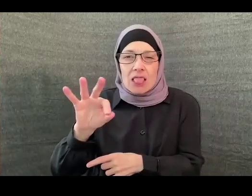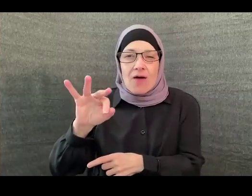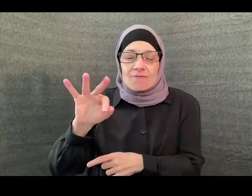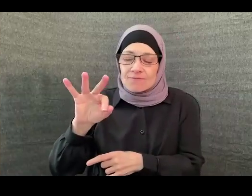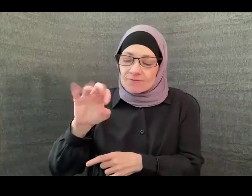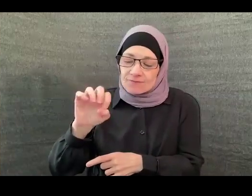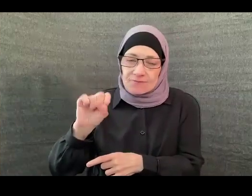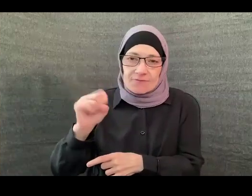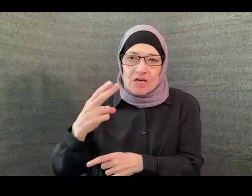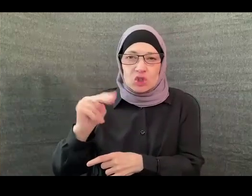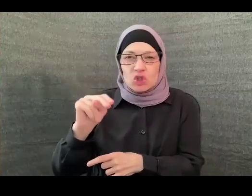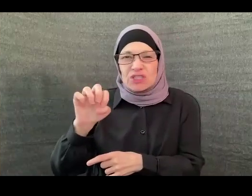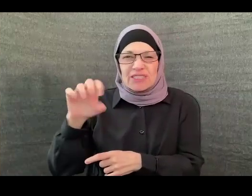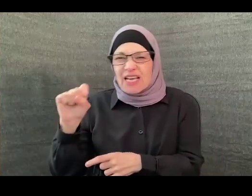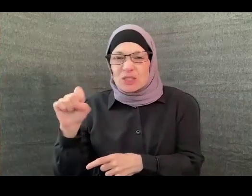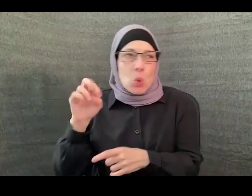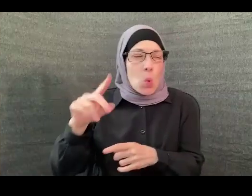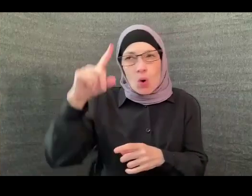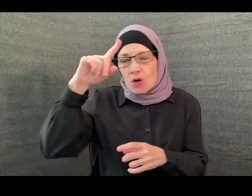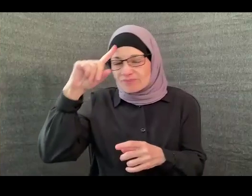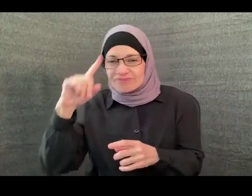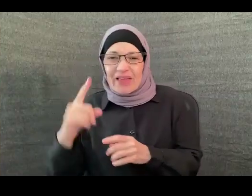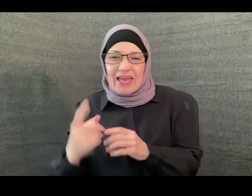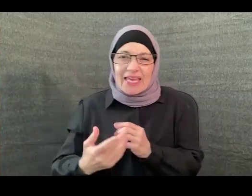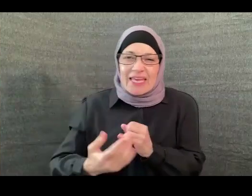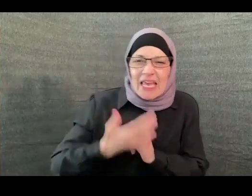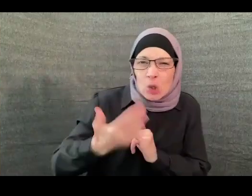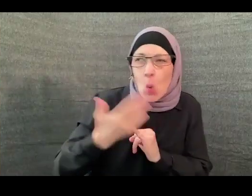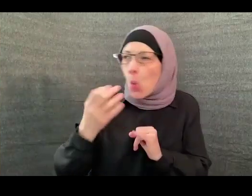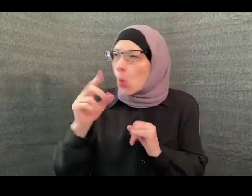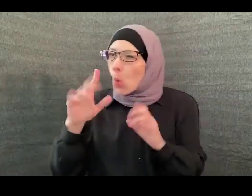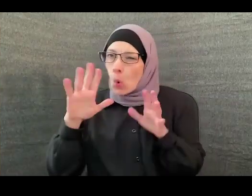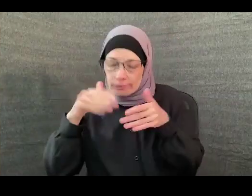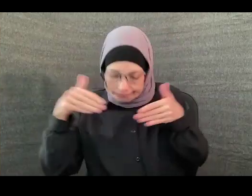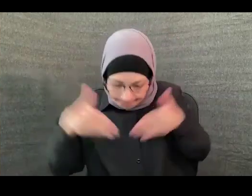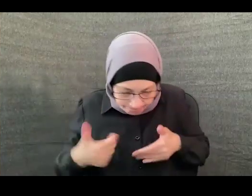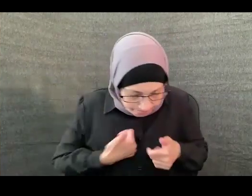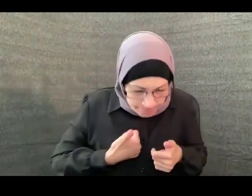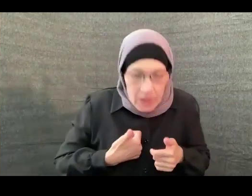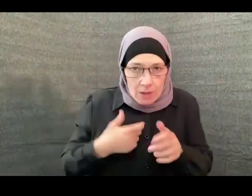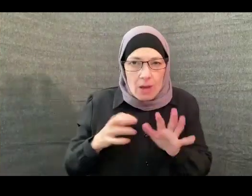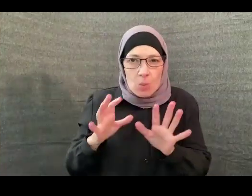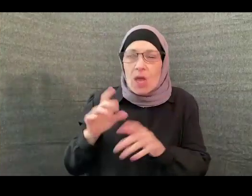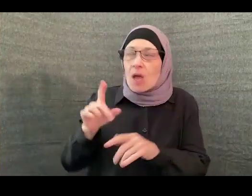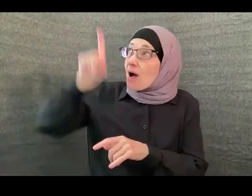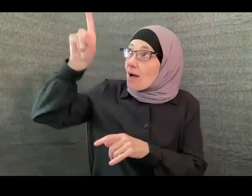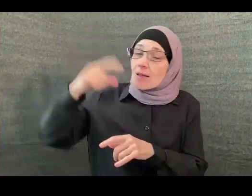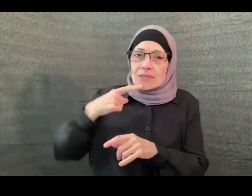self-centered ego, or he is not fully occupied just with his own needs.